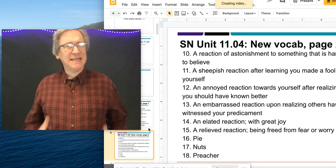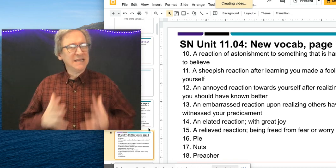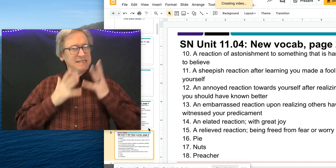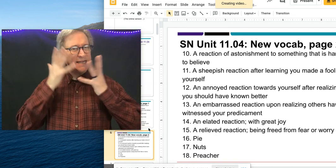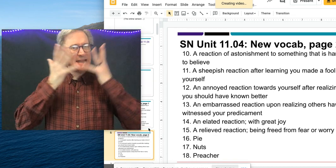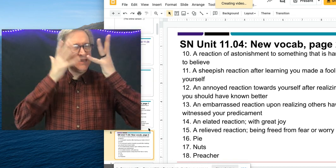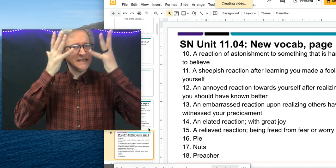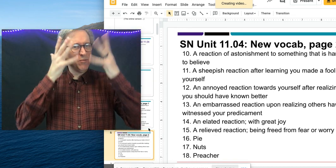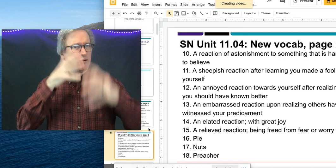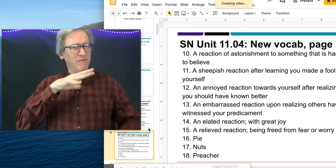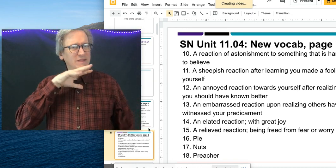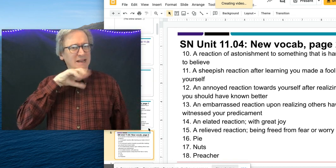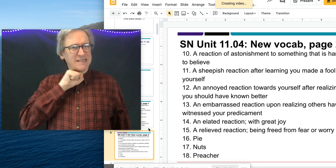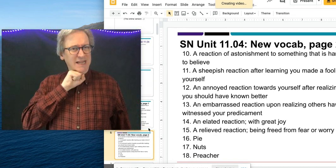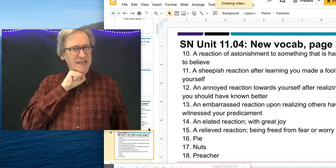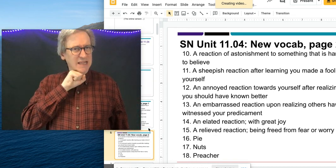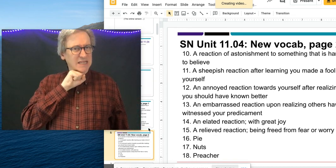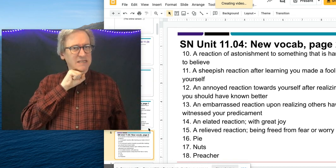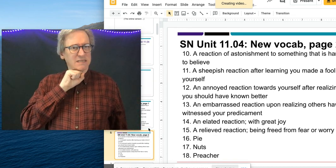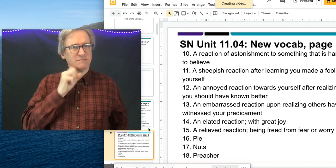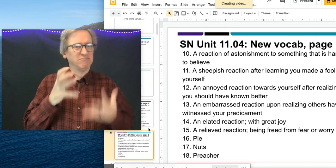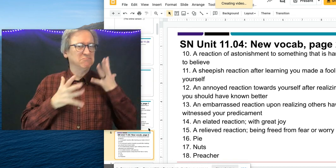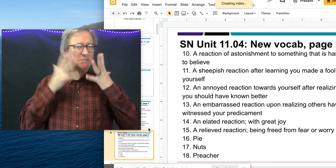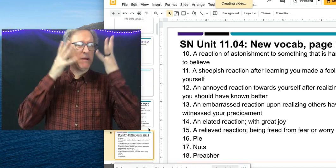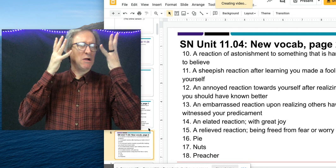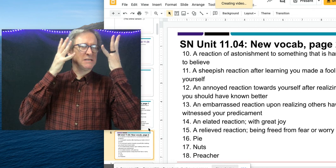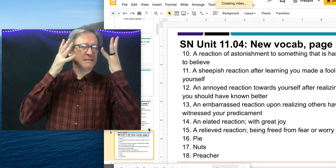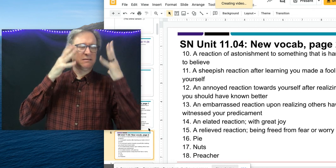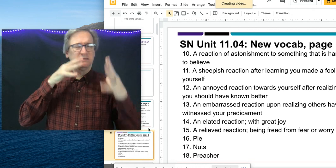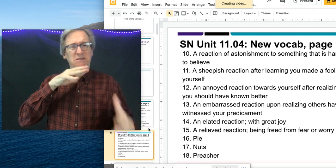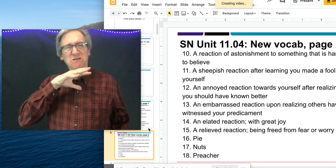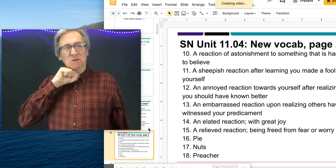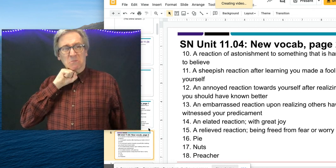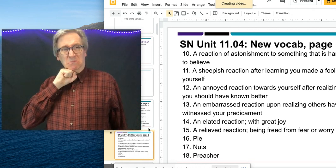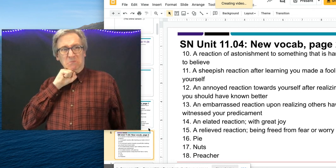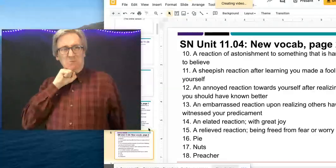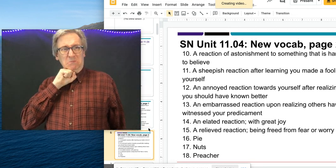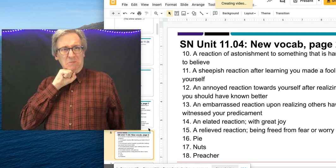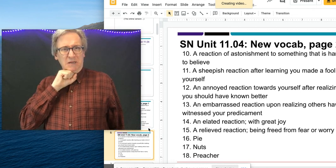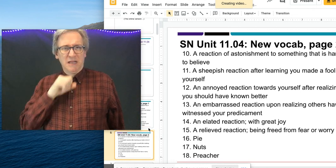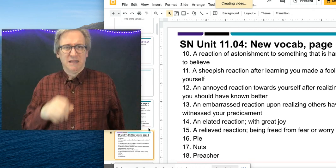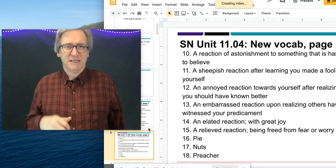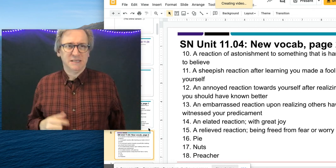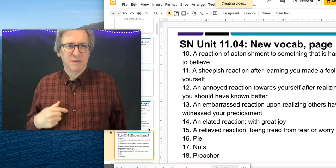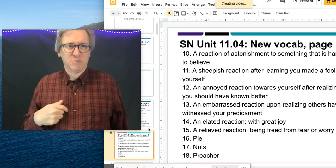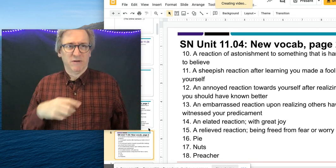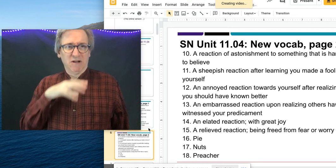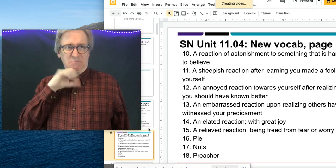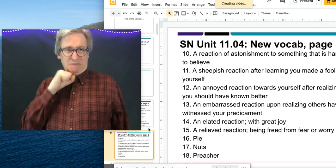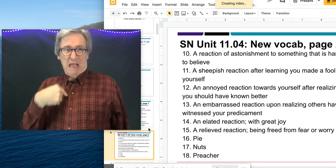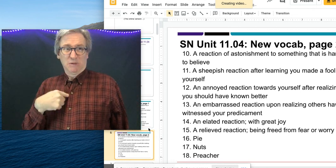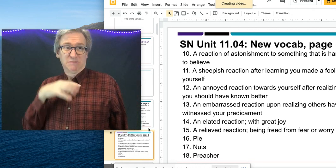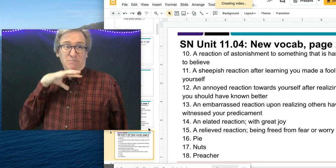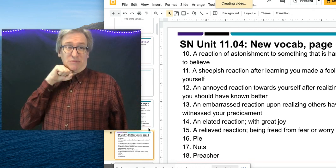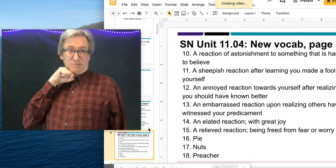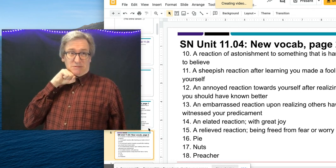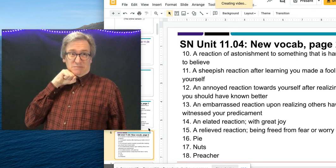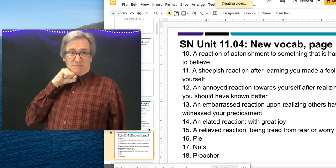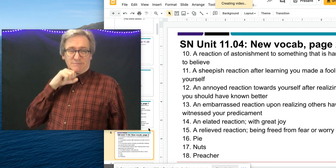I tend to sign this more often than I sign this. Embarrassed. This is much more of a, I